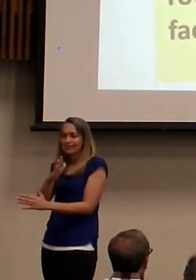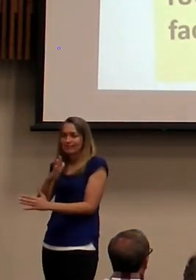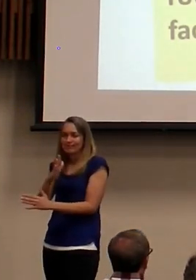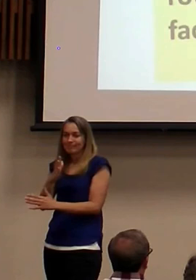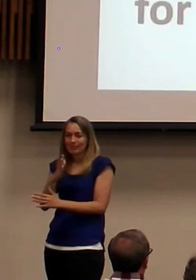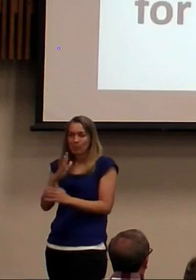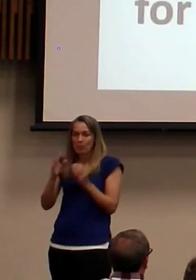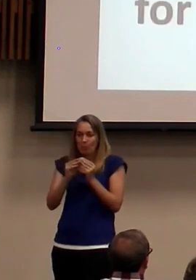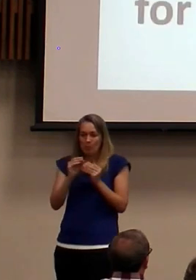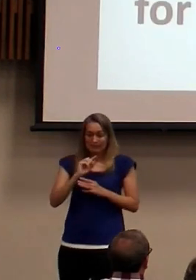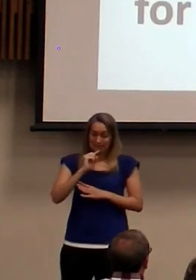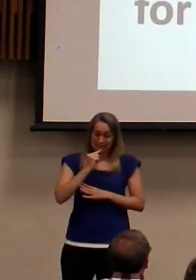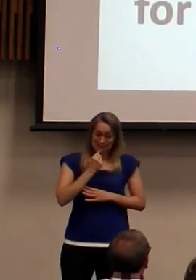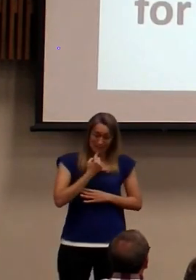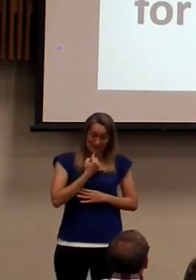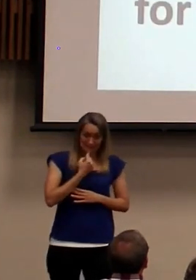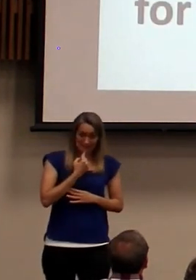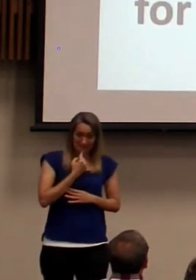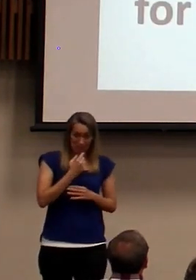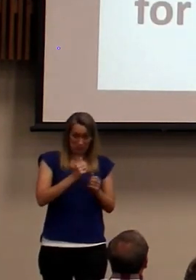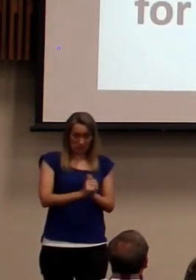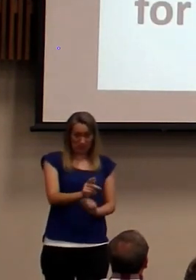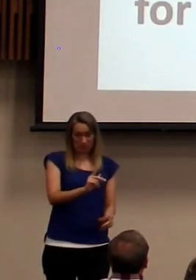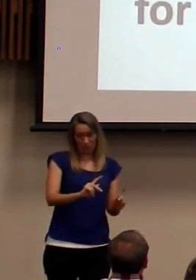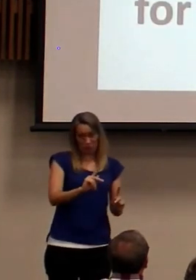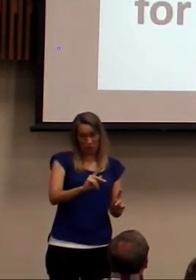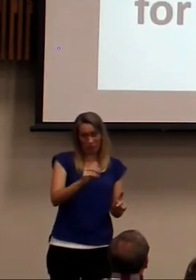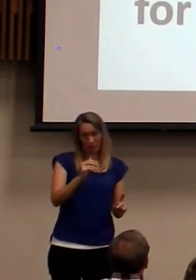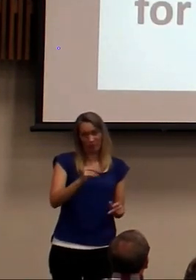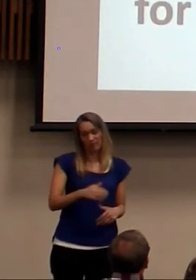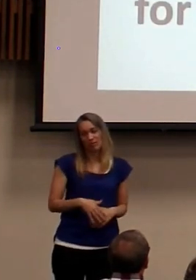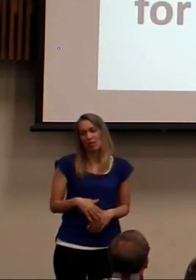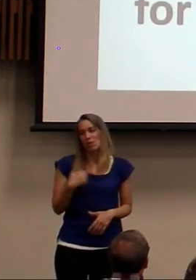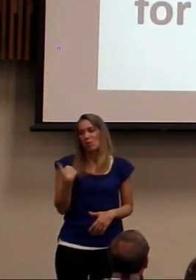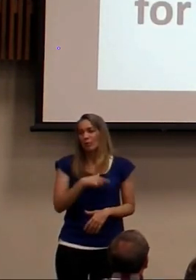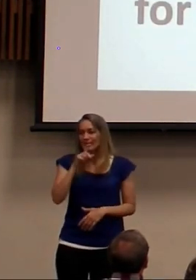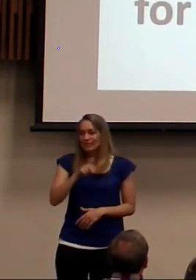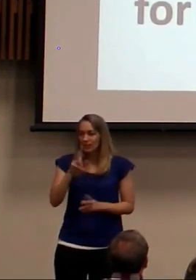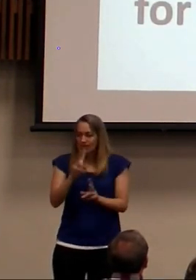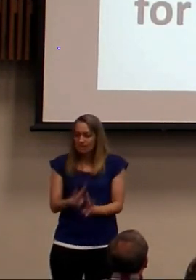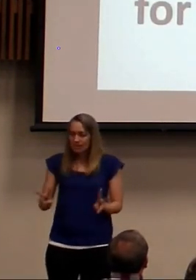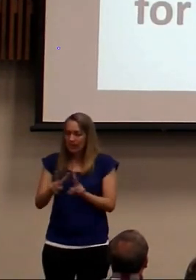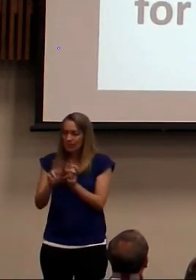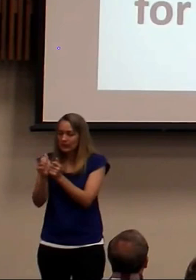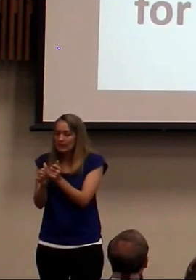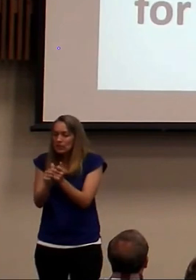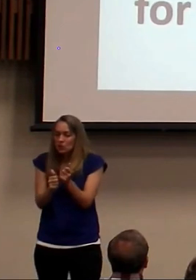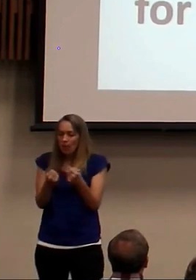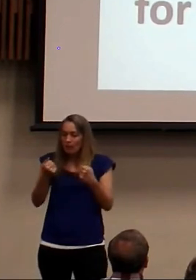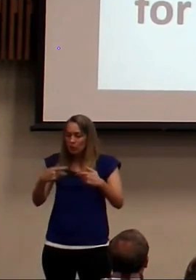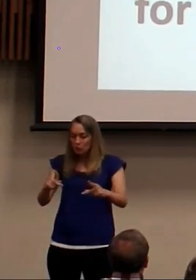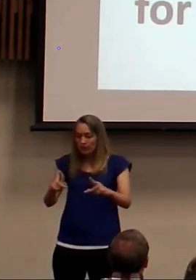seriously, knowing what I know now. We've got to value each opportunity to grab an oar.